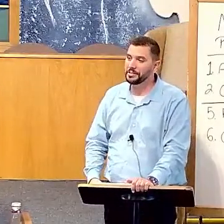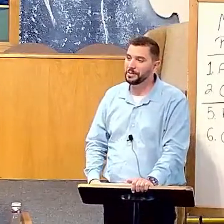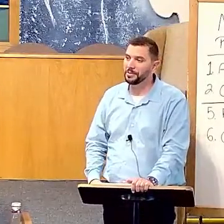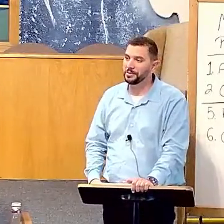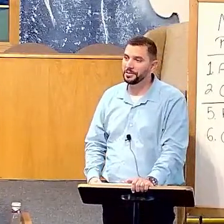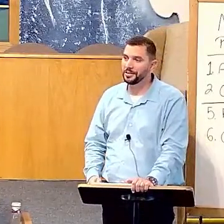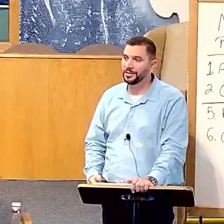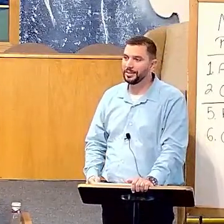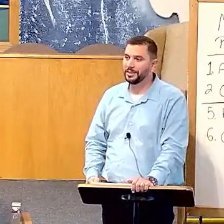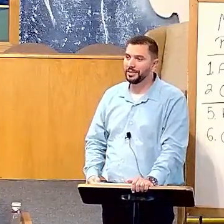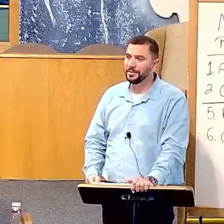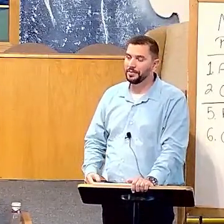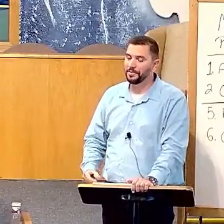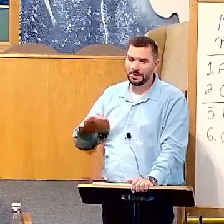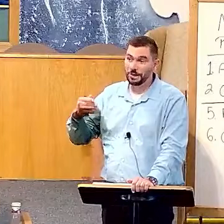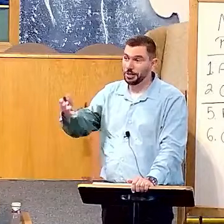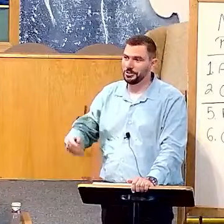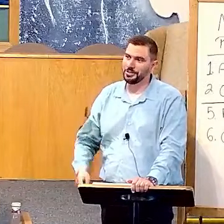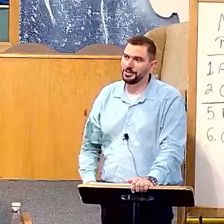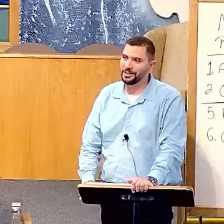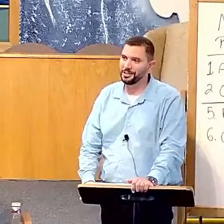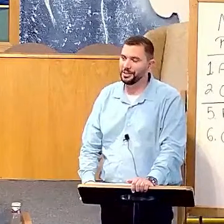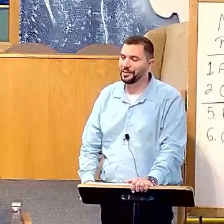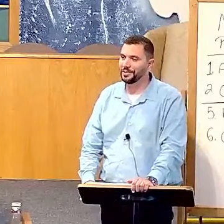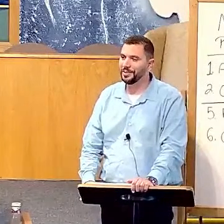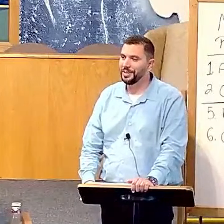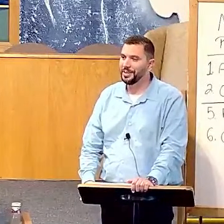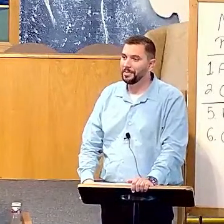similar feel and doctrine. So,